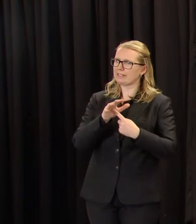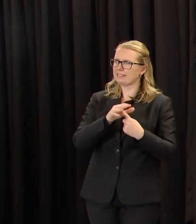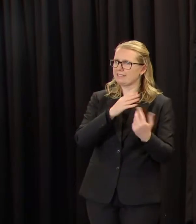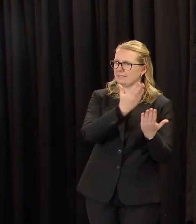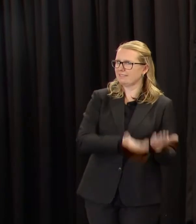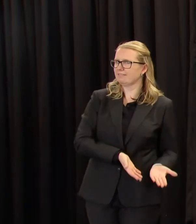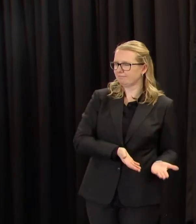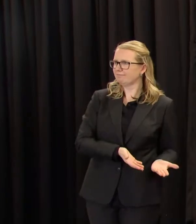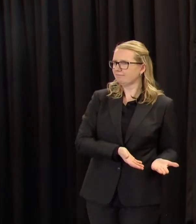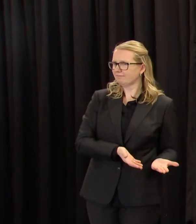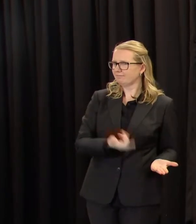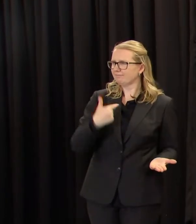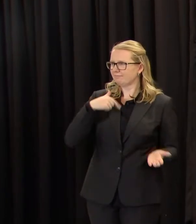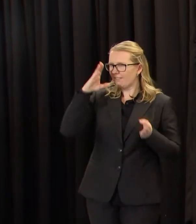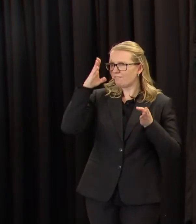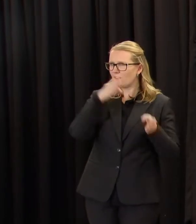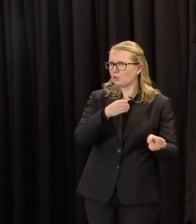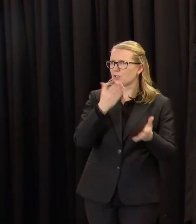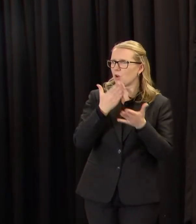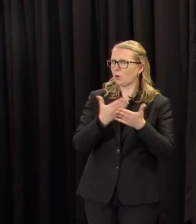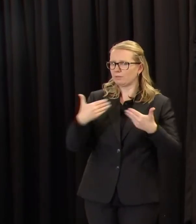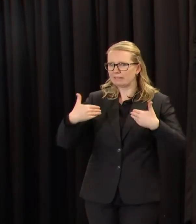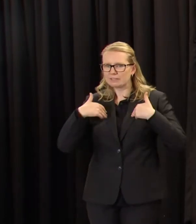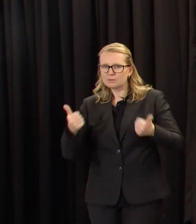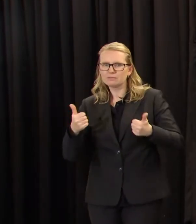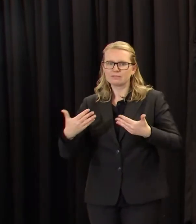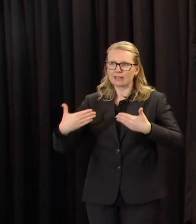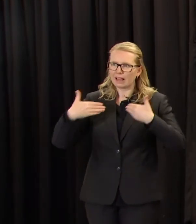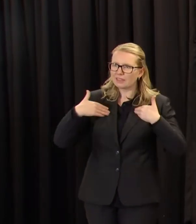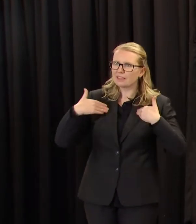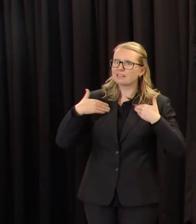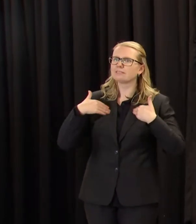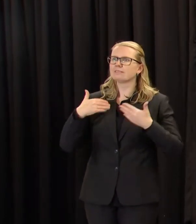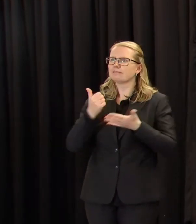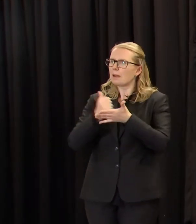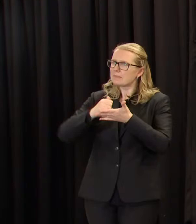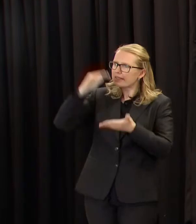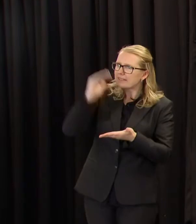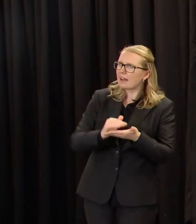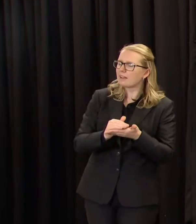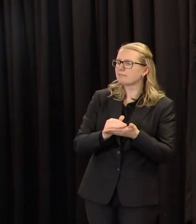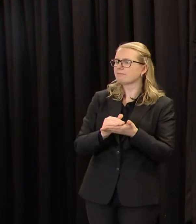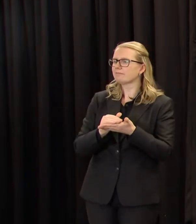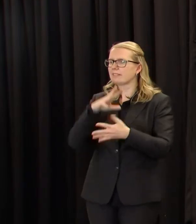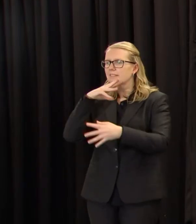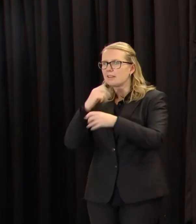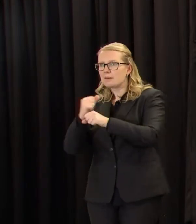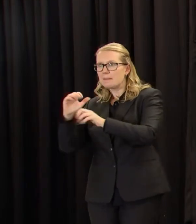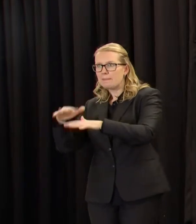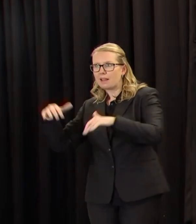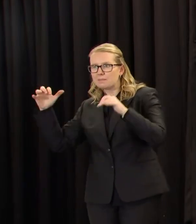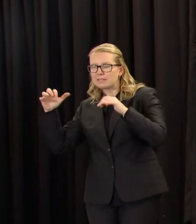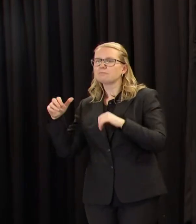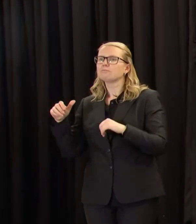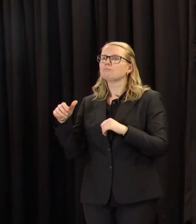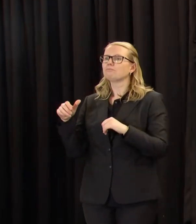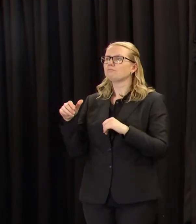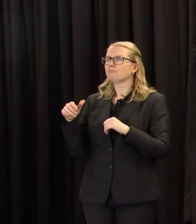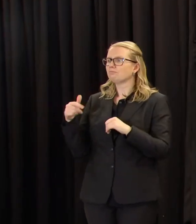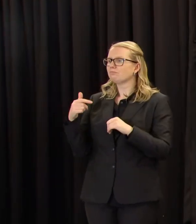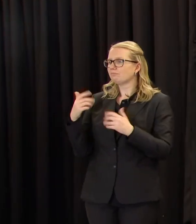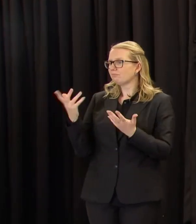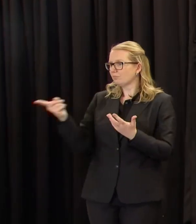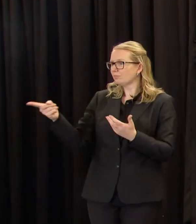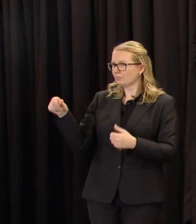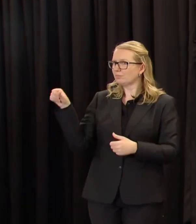just not. I'm focused on keeping people well and driving these numbers down. The Parliament, you should go and speak, as I've said to you a couple of times